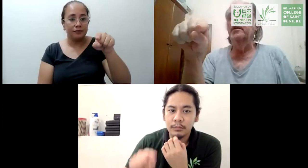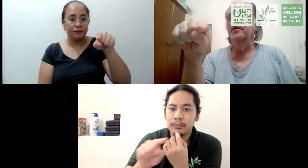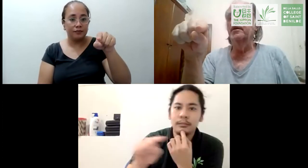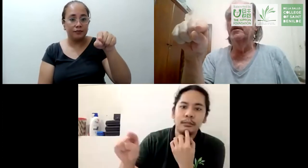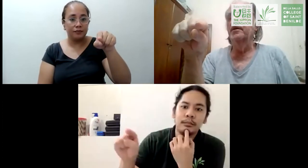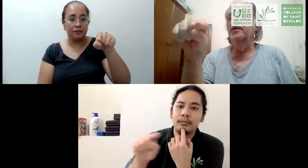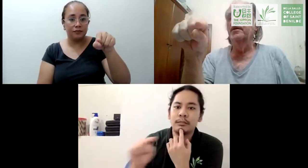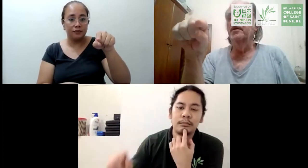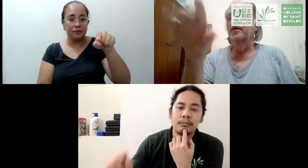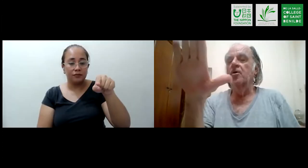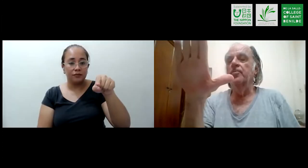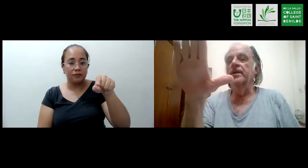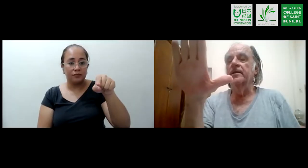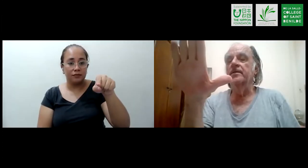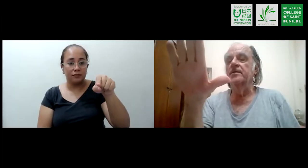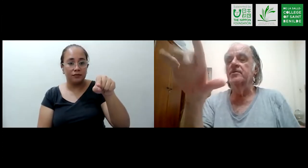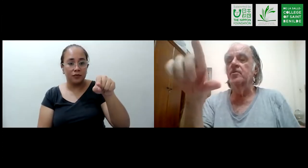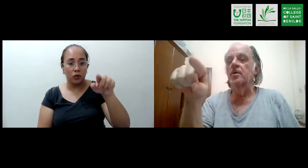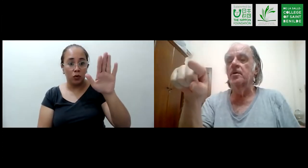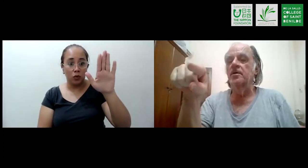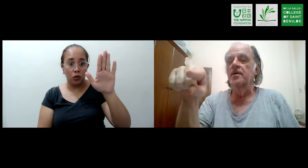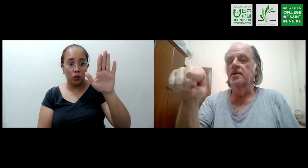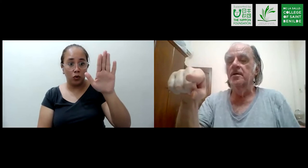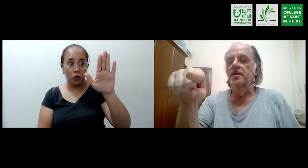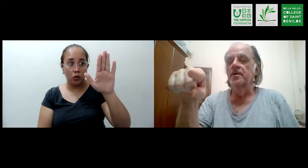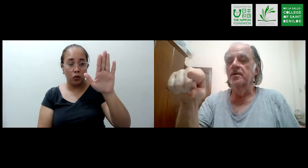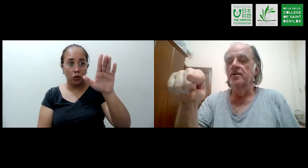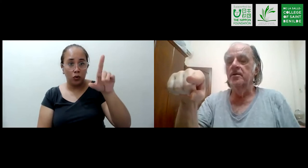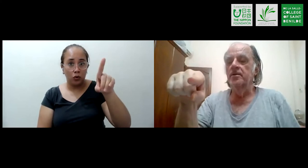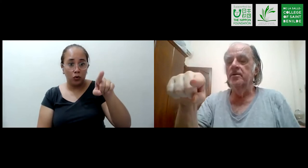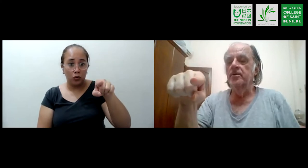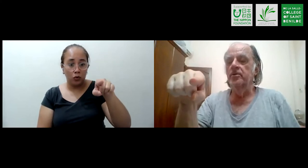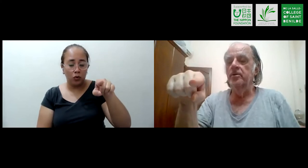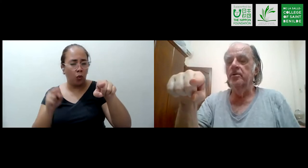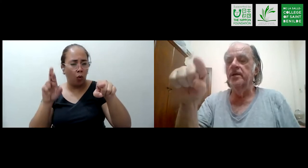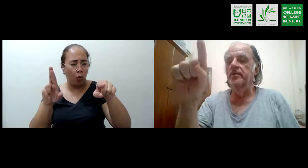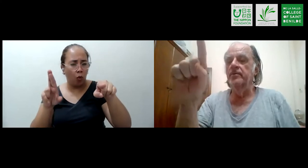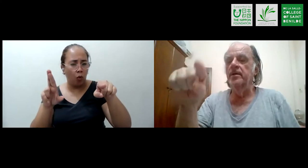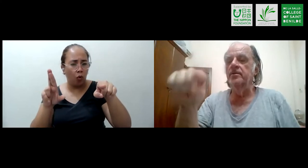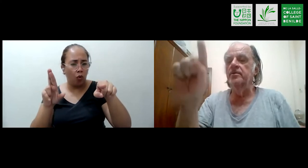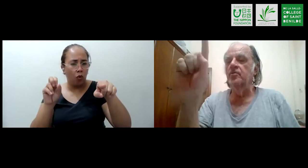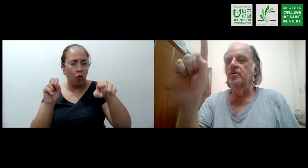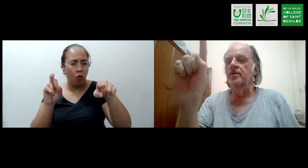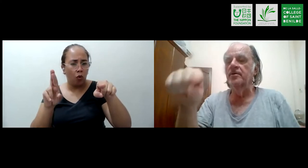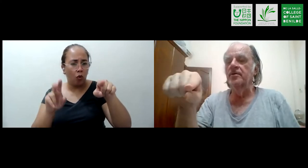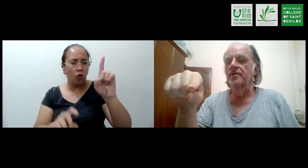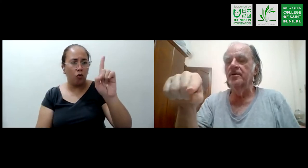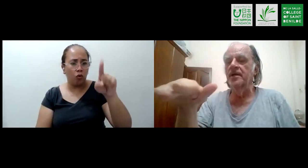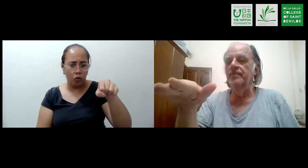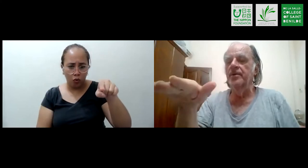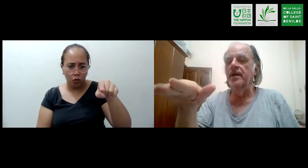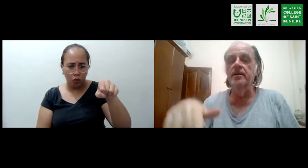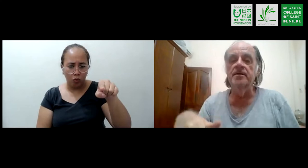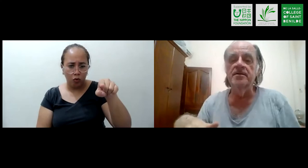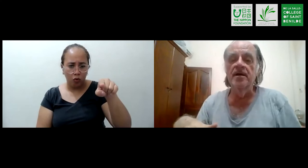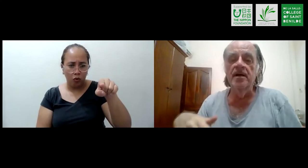hand open like this, or do you keep it bent, or